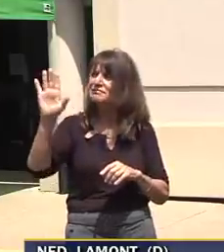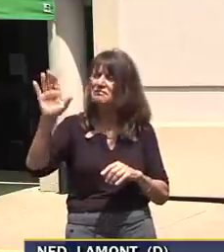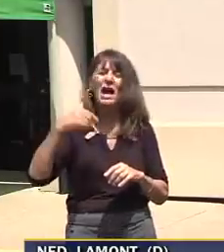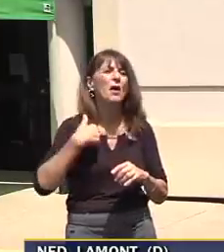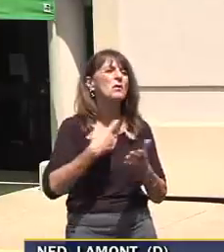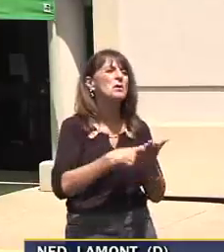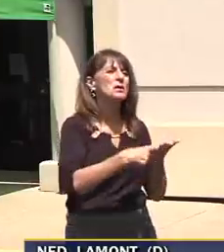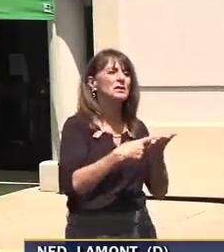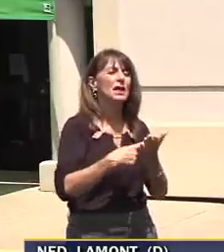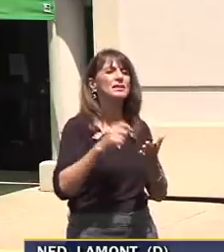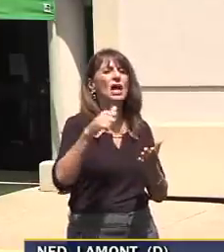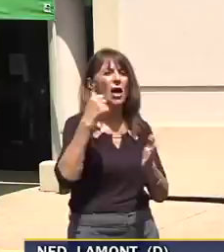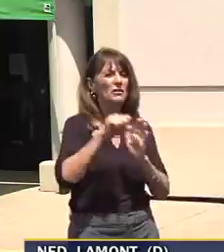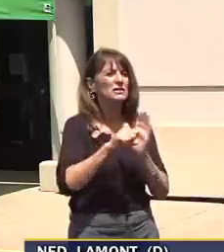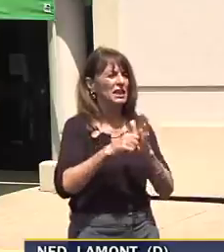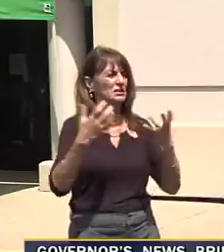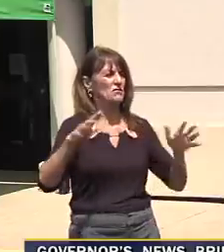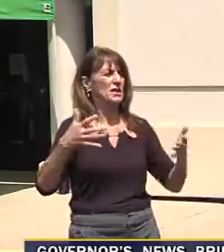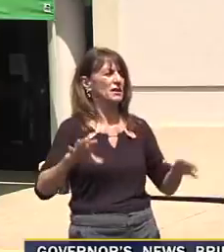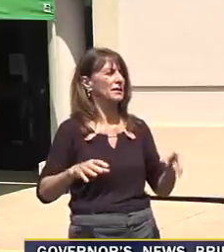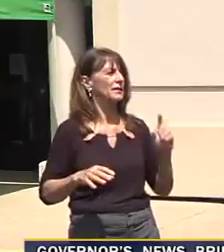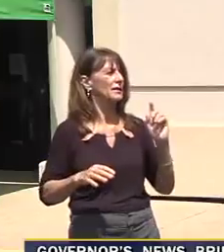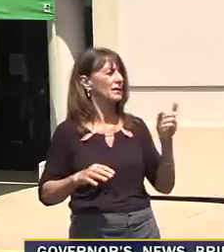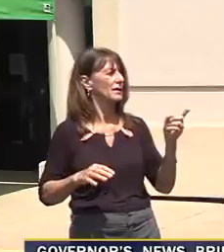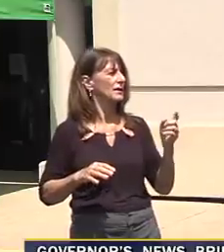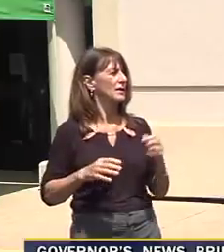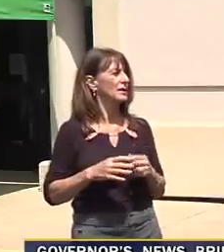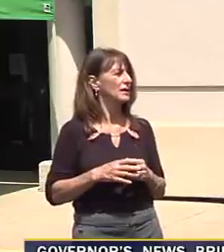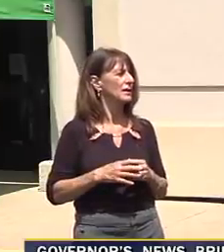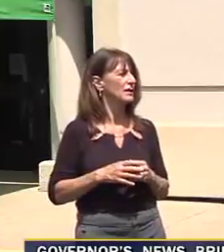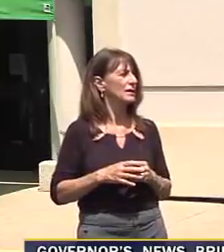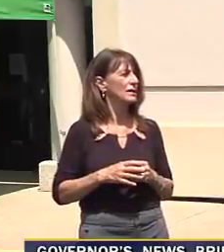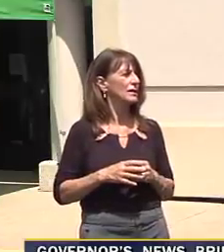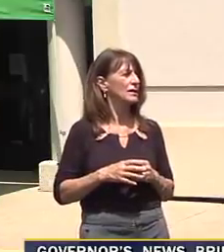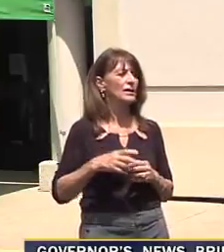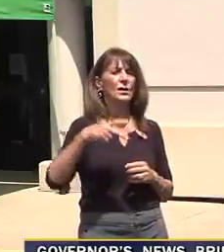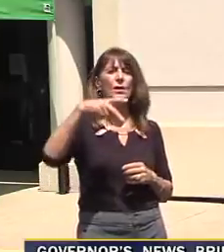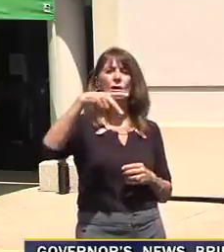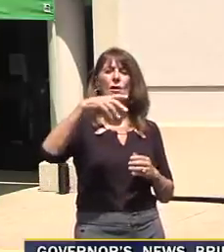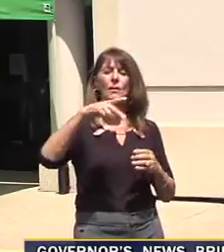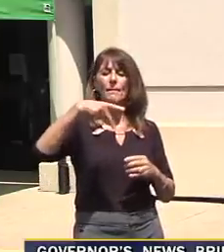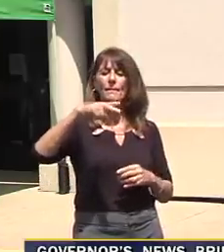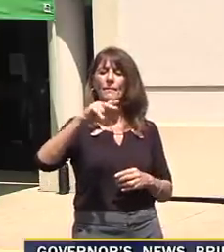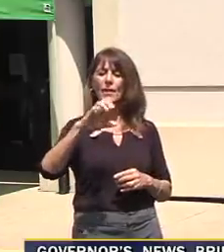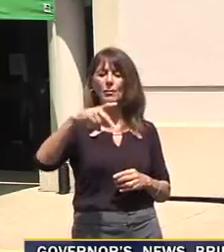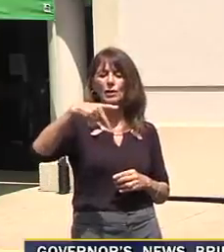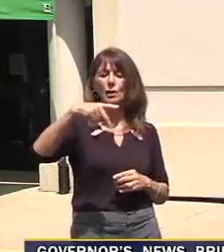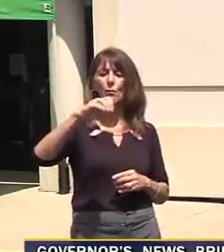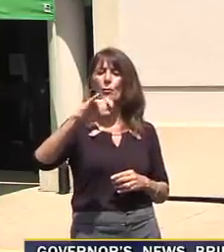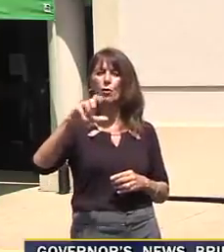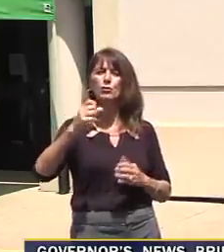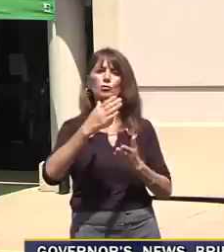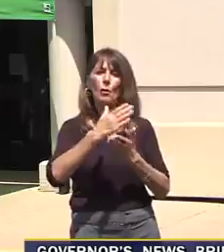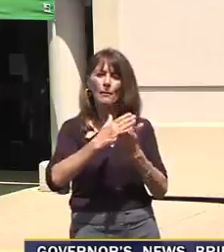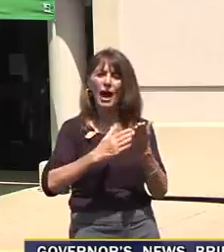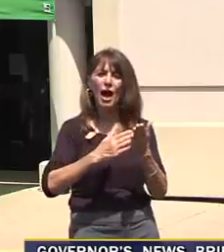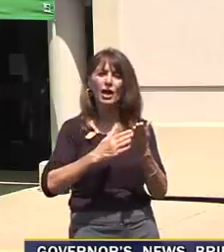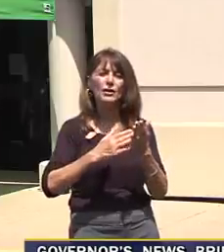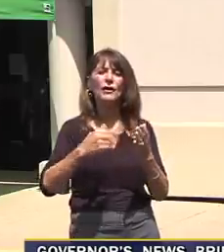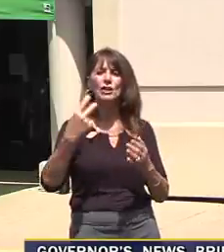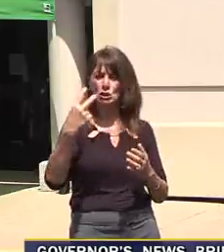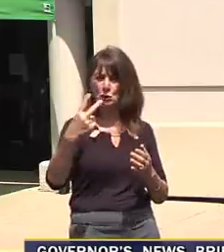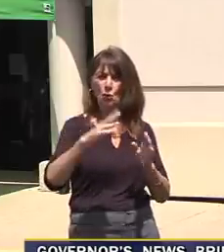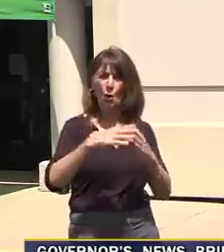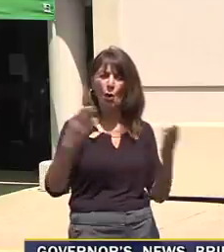know many other states have done that already. Governor, I know pools were part of the phase 2 reopening, but the weather's about to get pretty hot. Do you